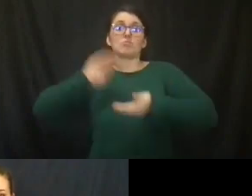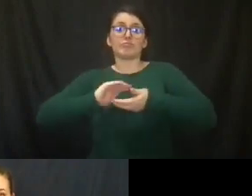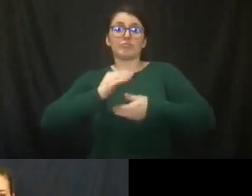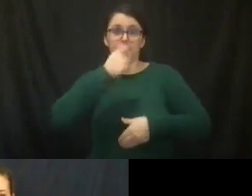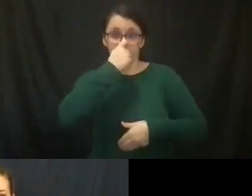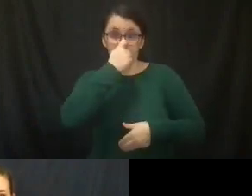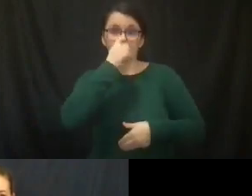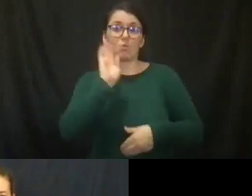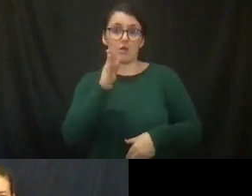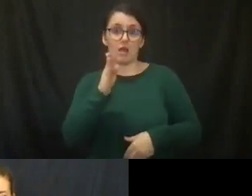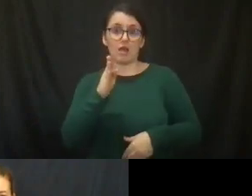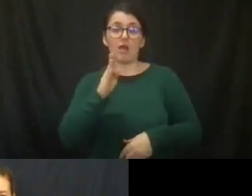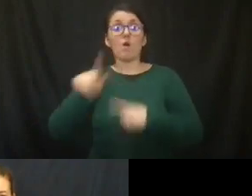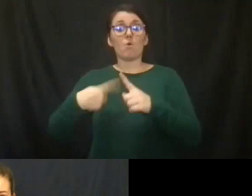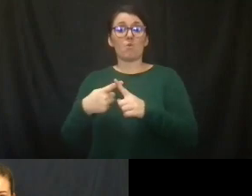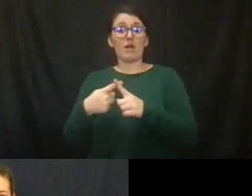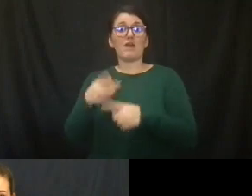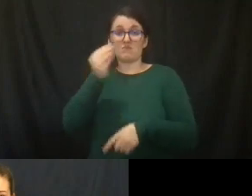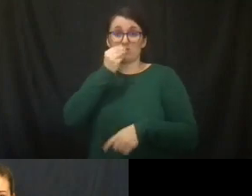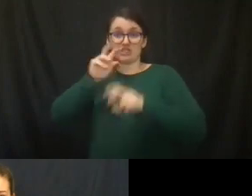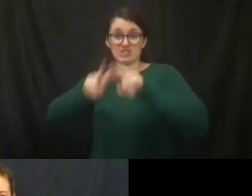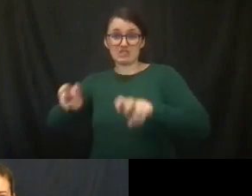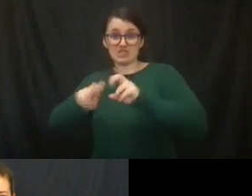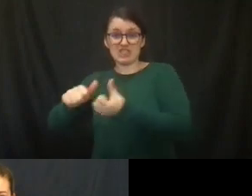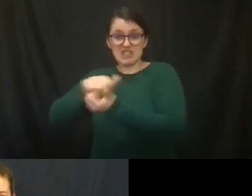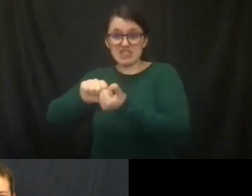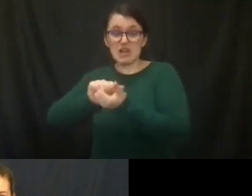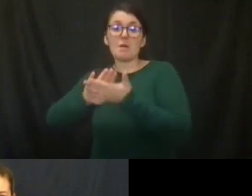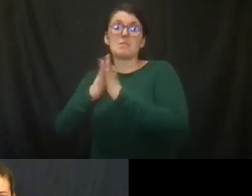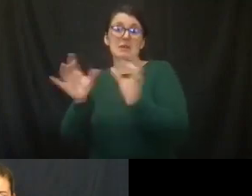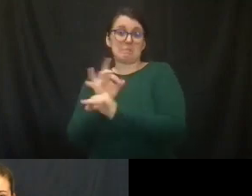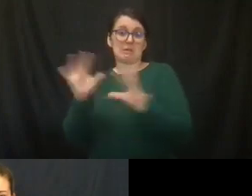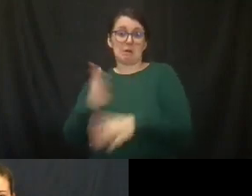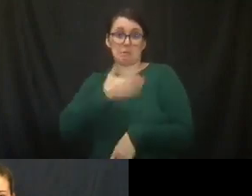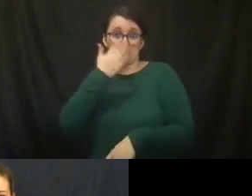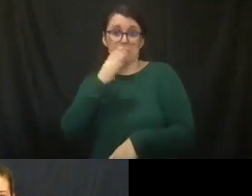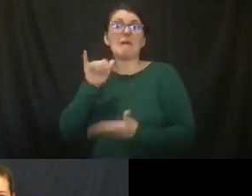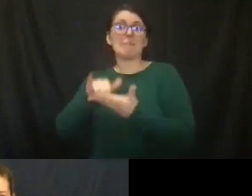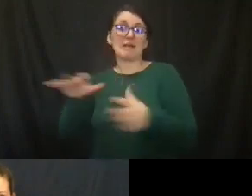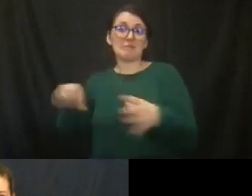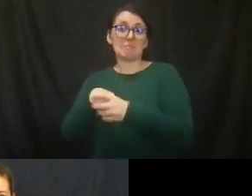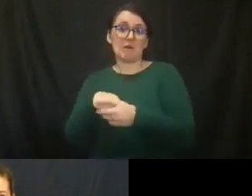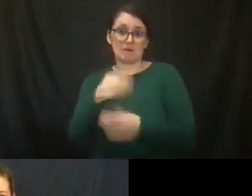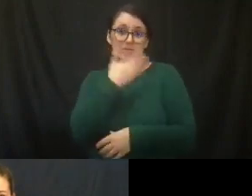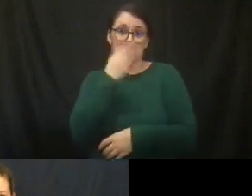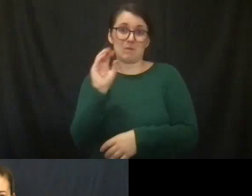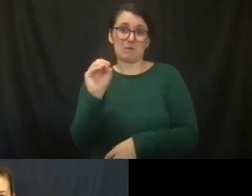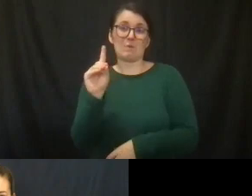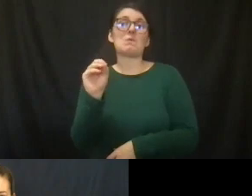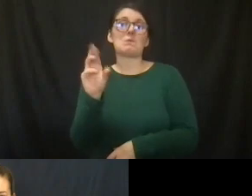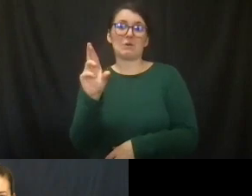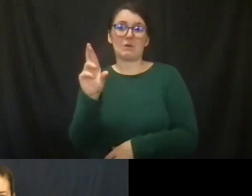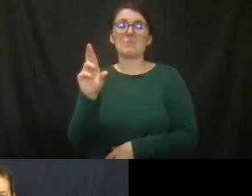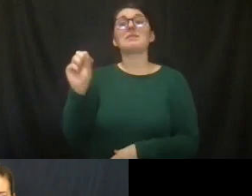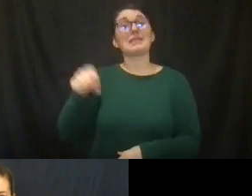are breaking down, they get really rotten, literally, and that's often what a big part of the odor is. Yes, exactly.